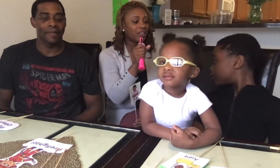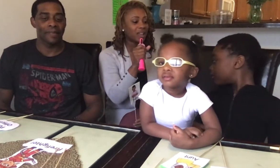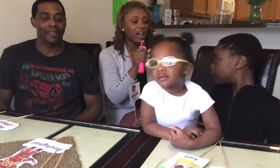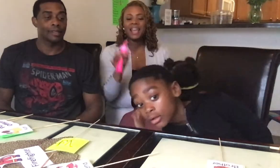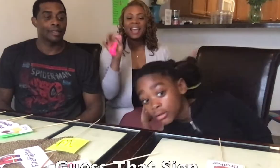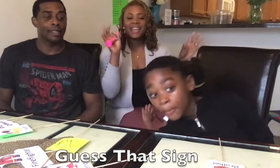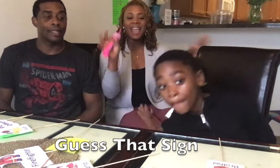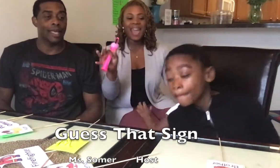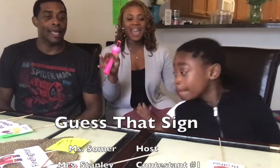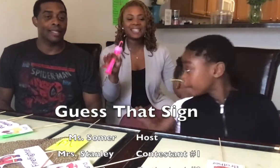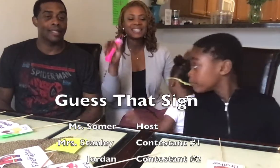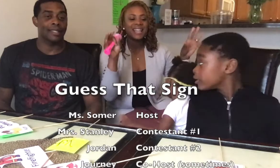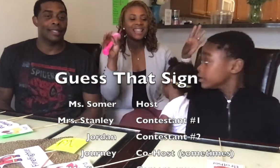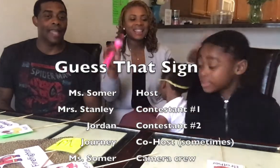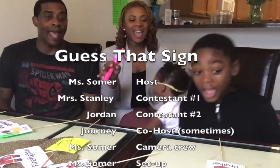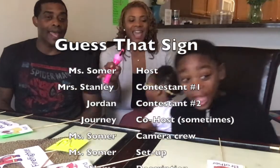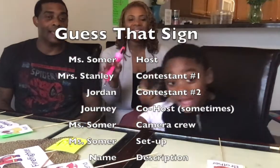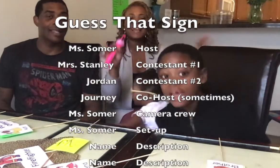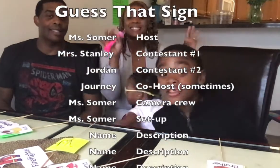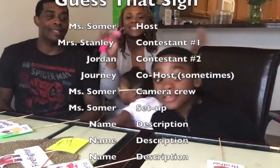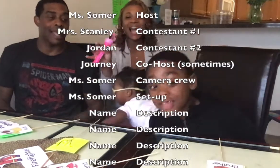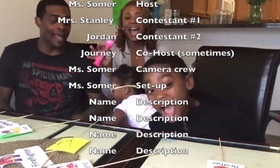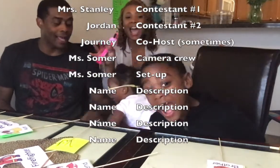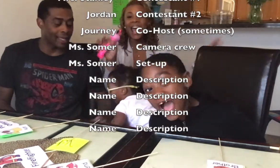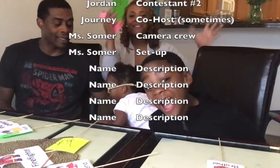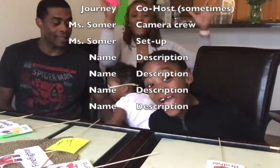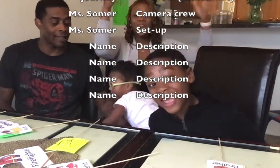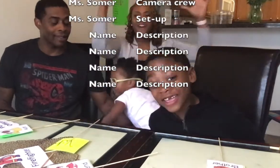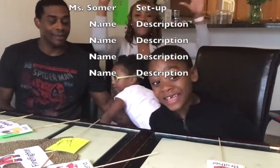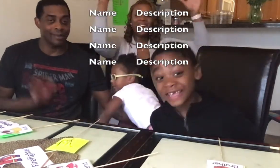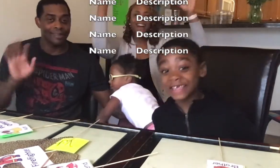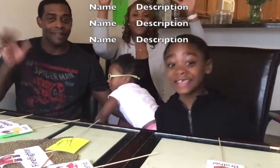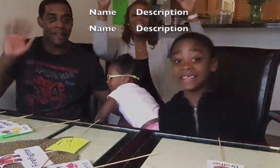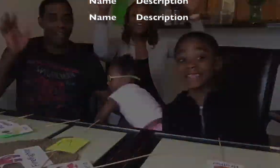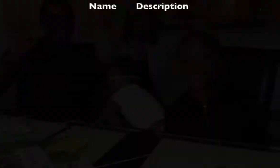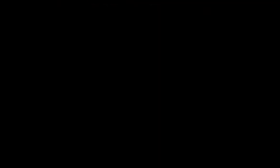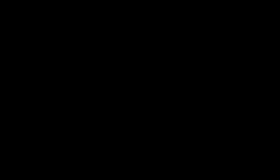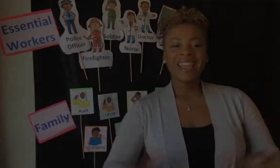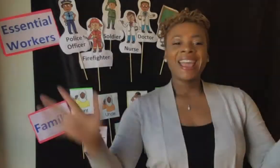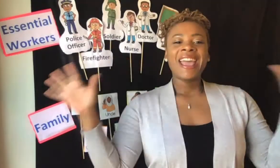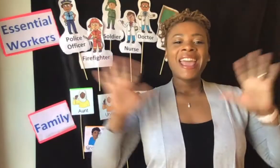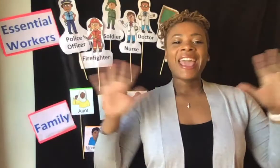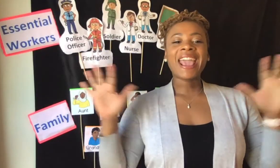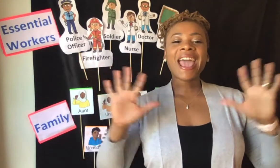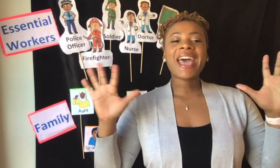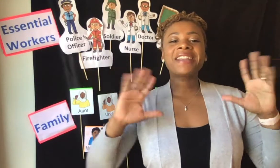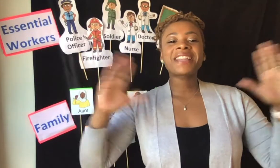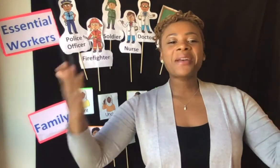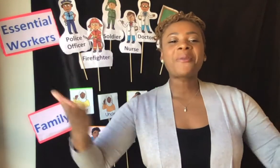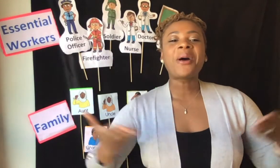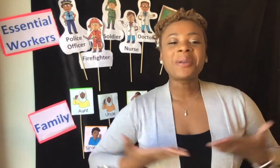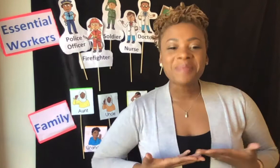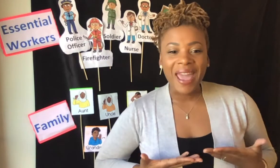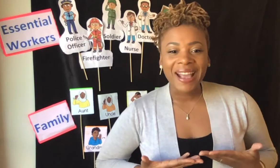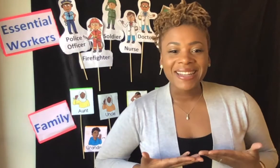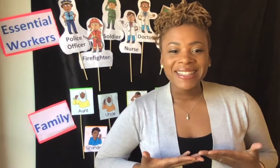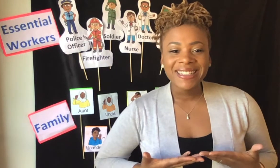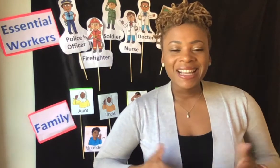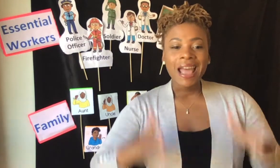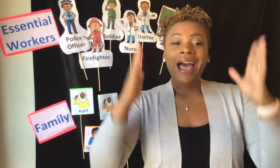of Guess That Sign. Woo! Hey guys, and welcome back. I